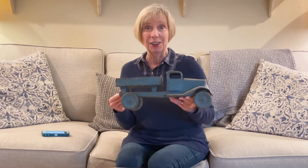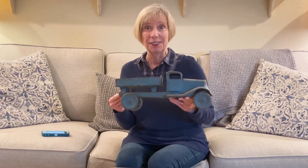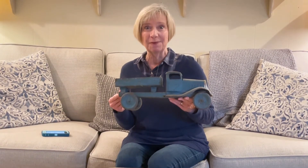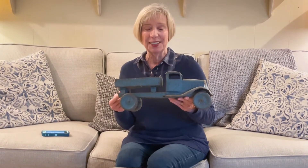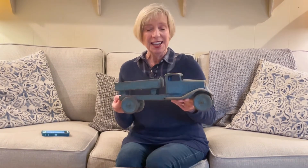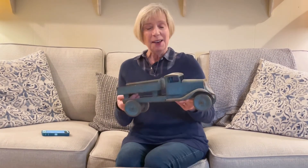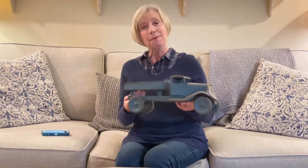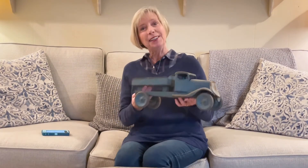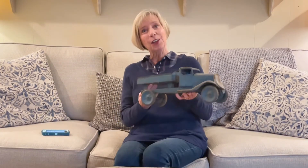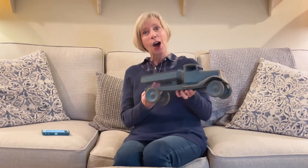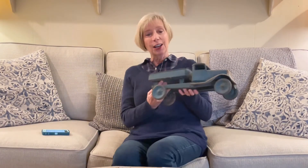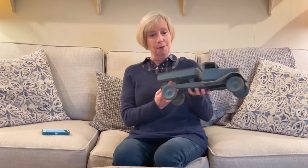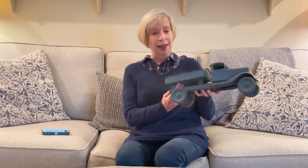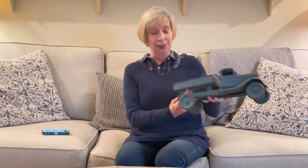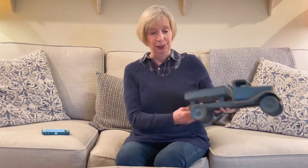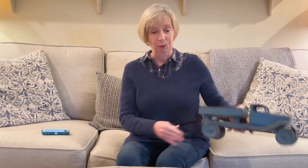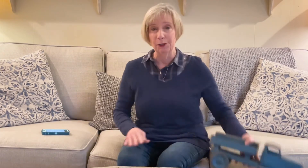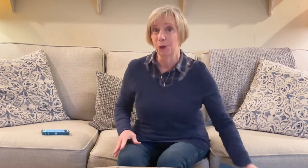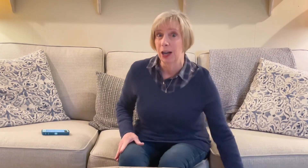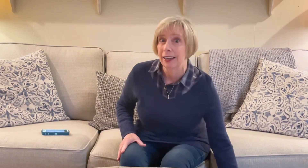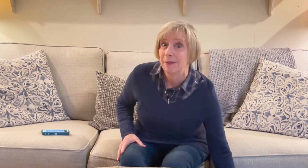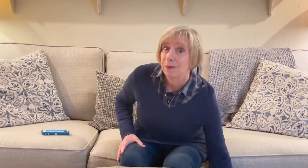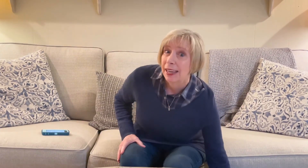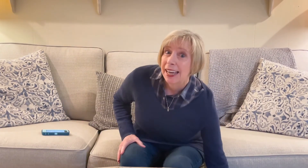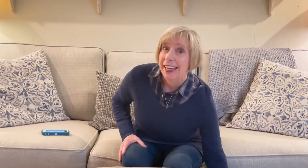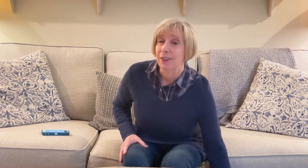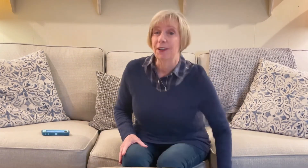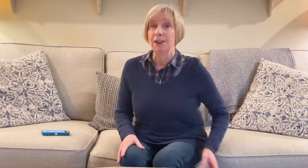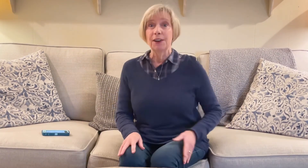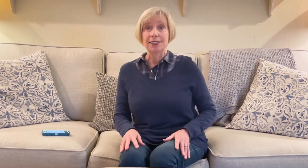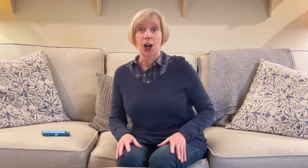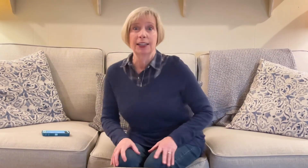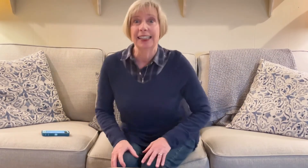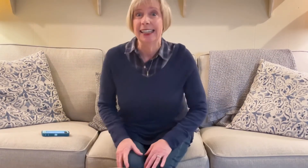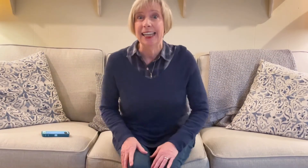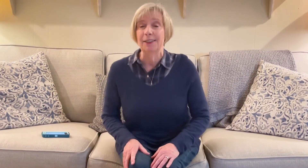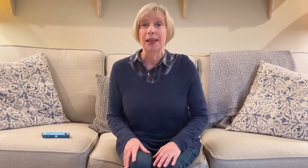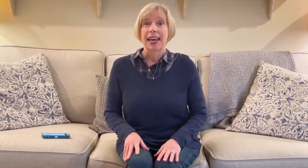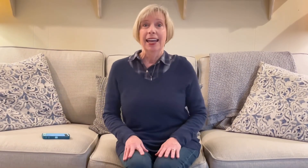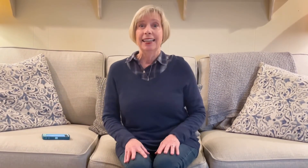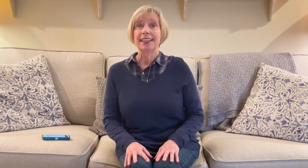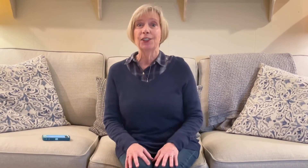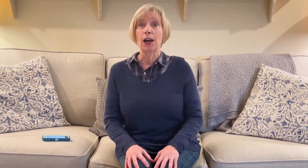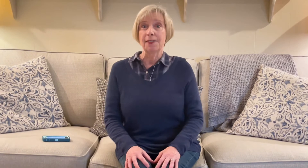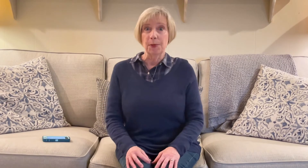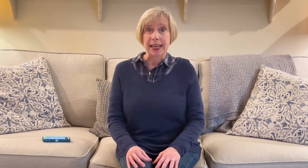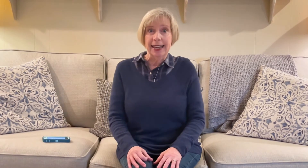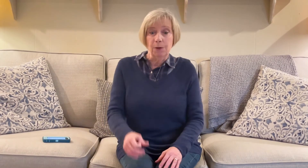years. My song about the little blue truck is a very fun song to sing. And in this song, at the beginning, we're